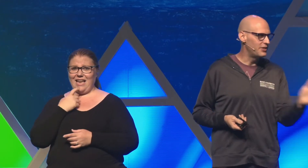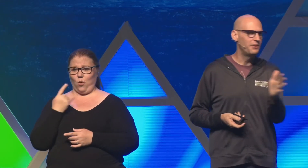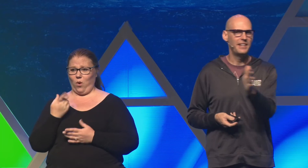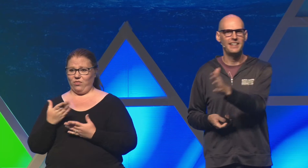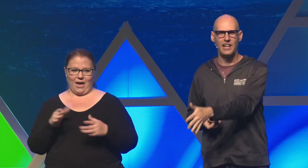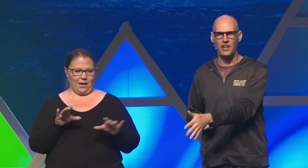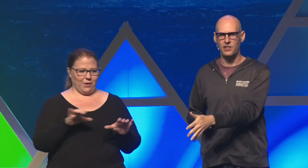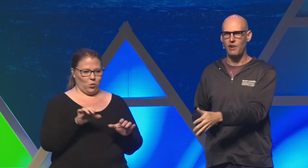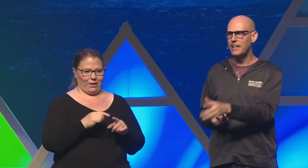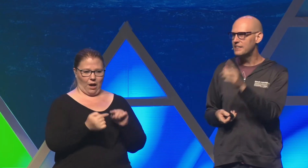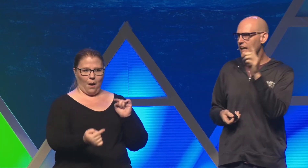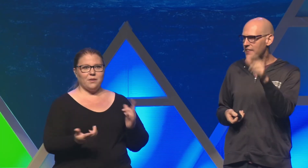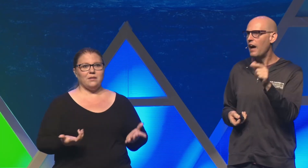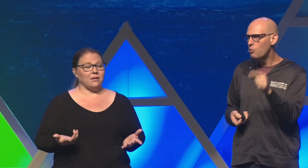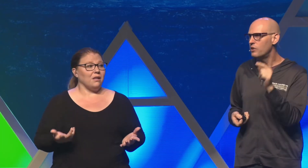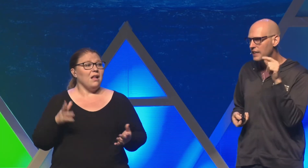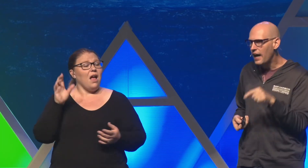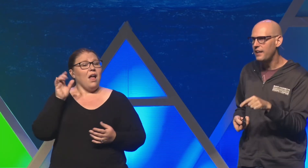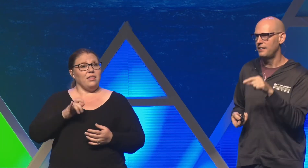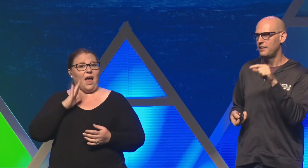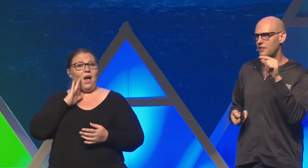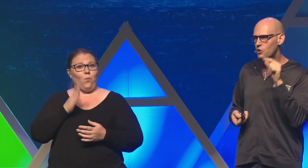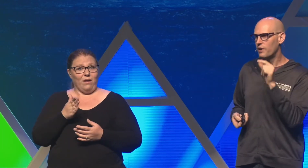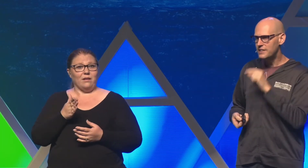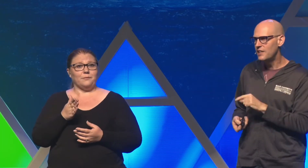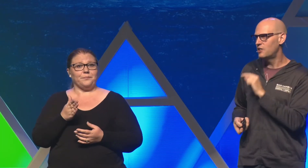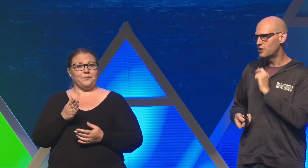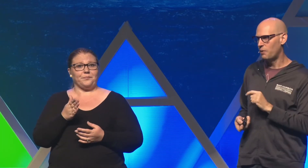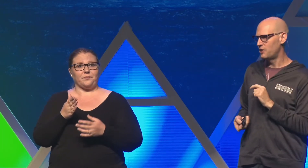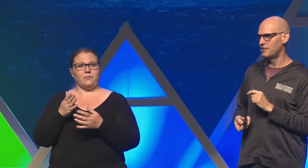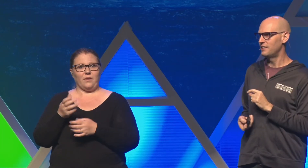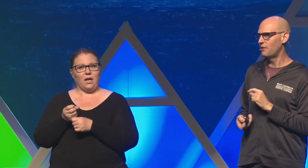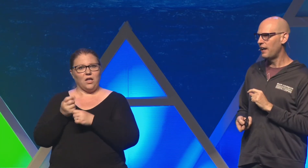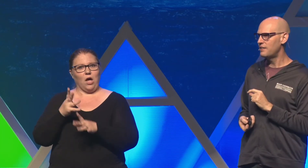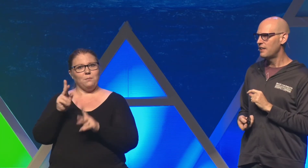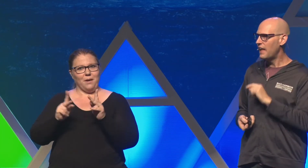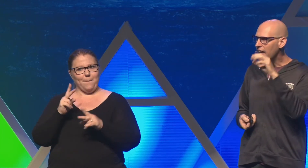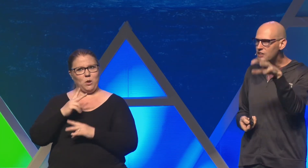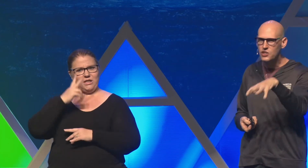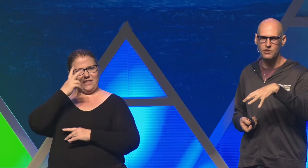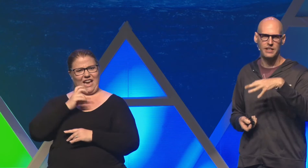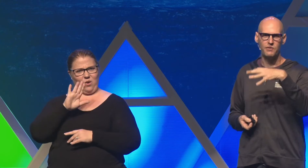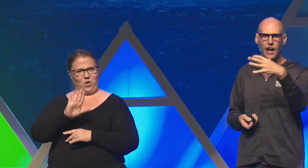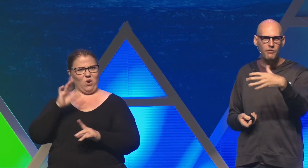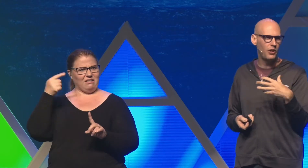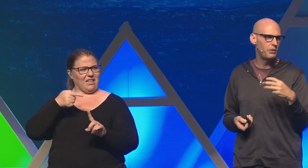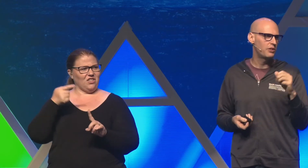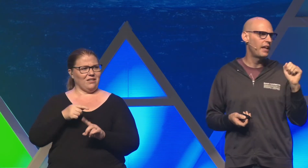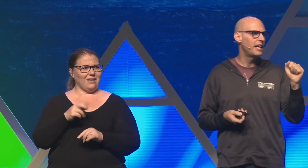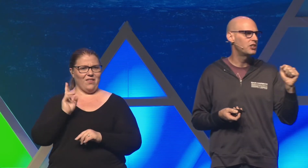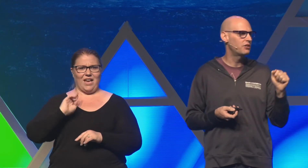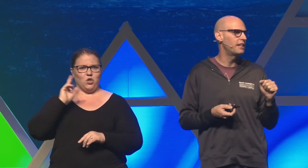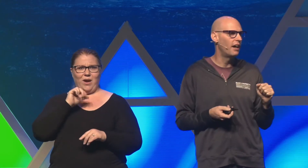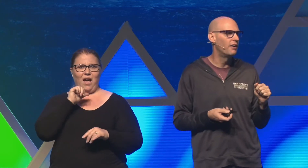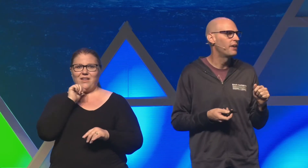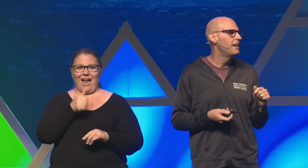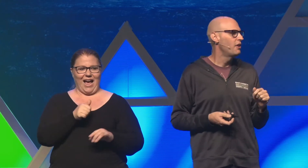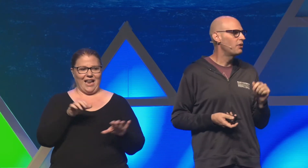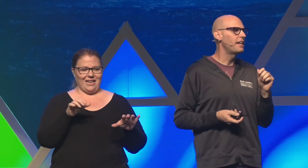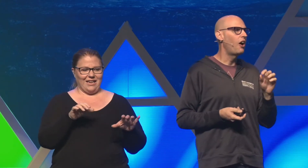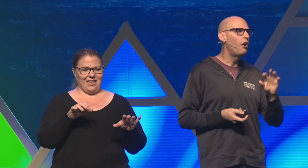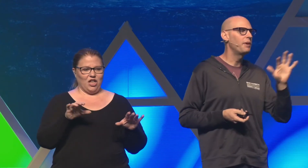thing and doing the other, right? Because that will get your intentions questioned, right? That history of not following through, that history